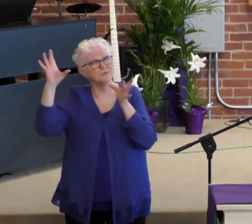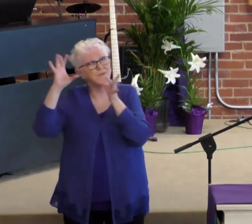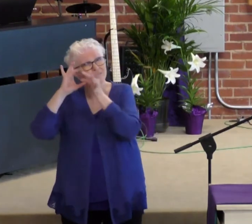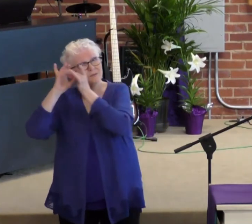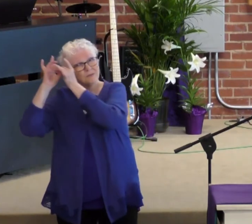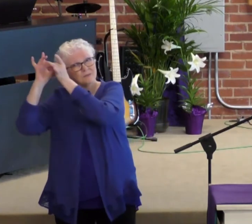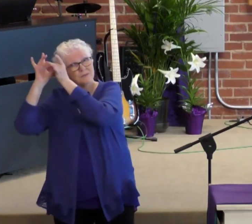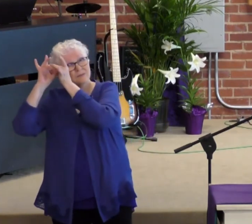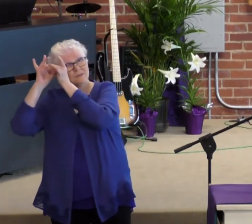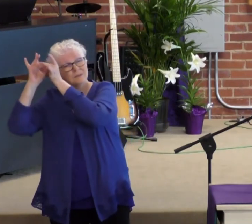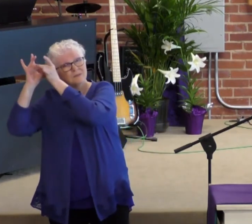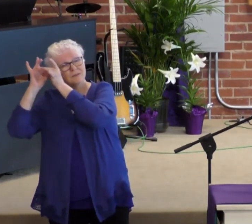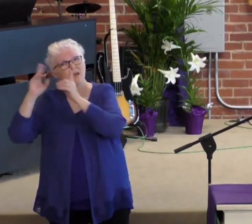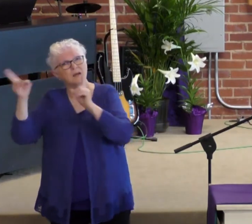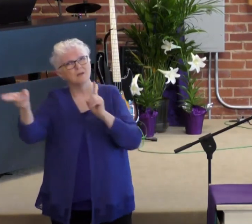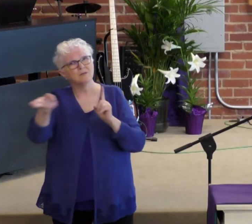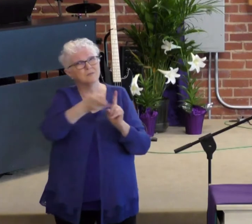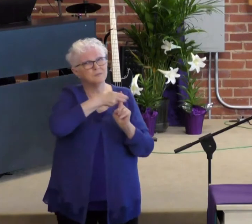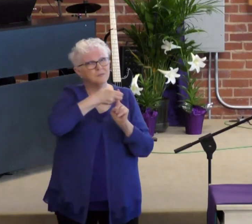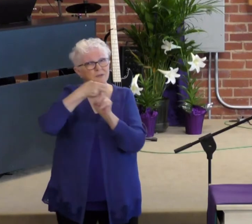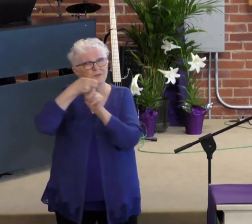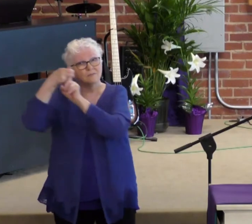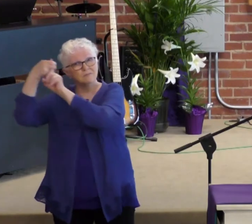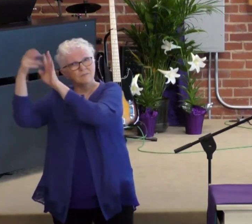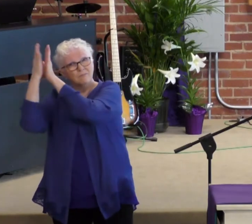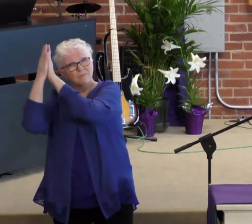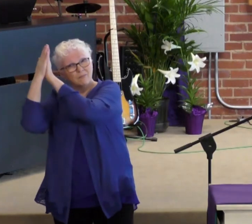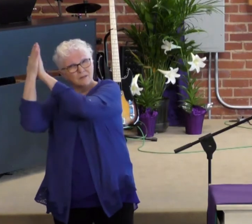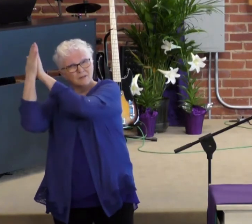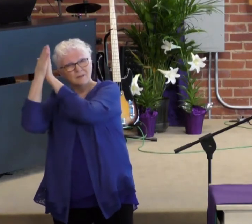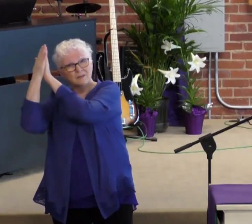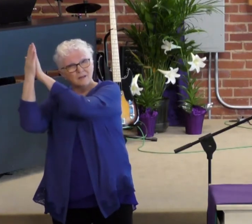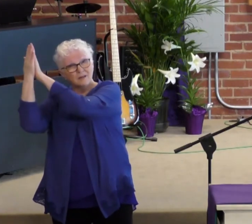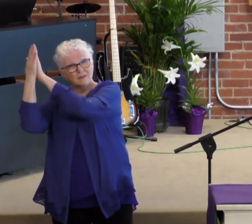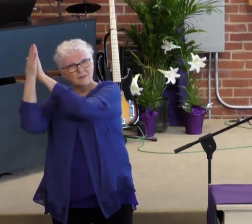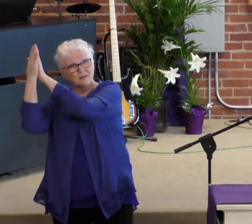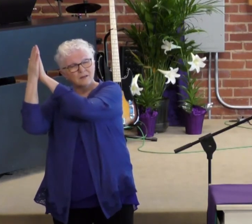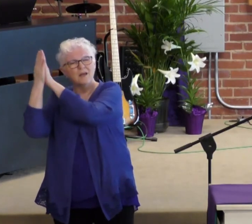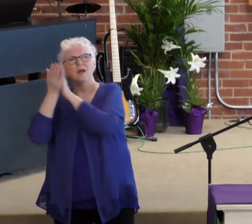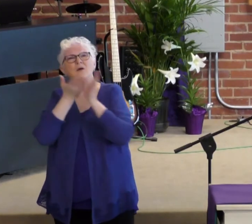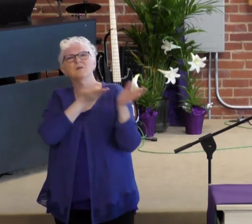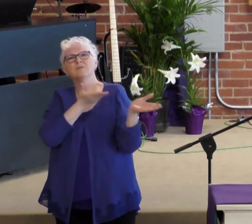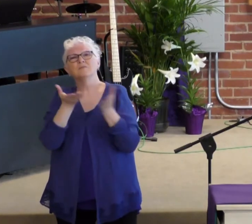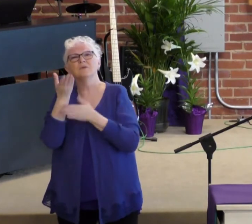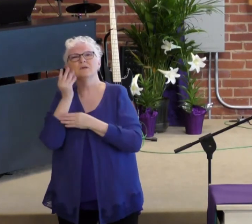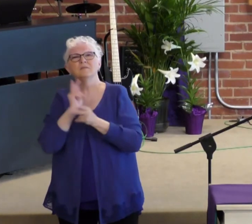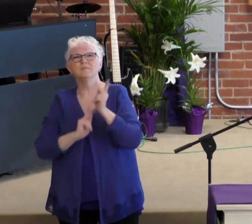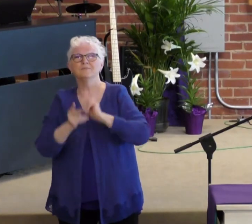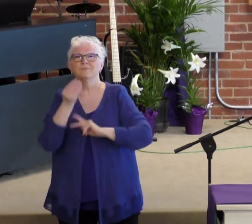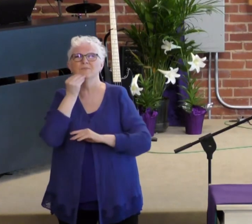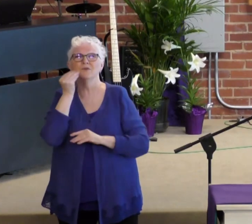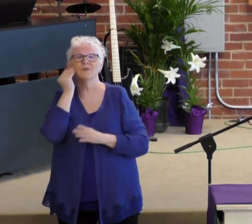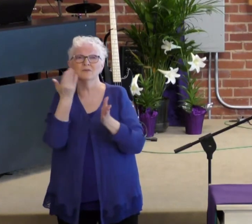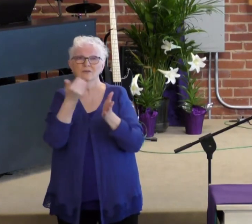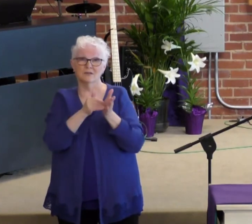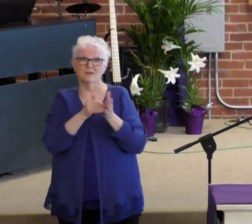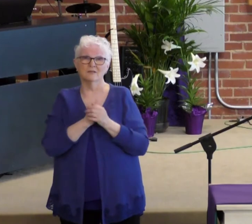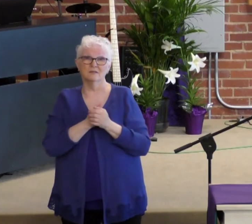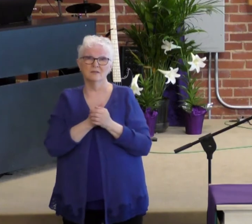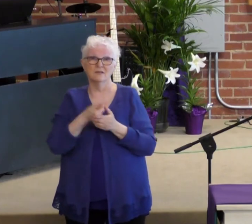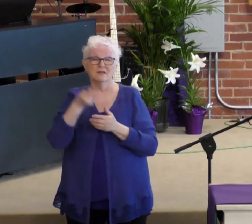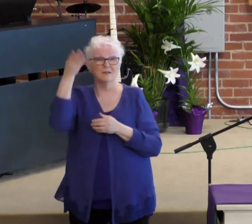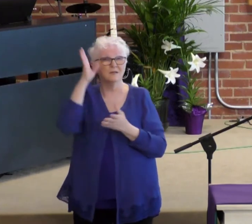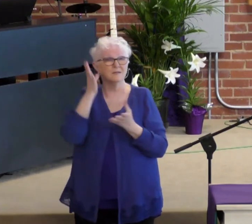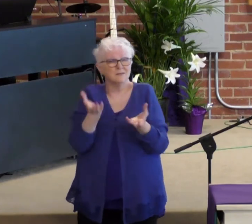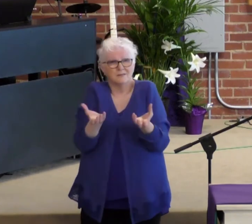Reconcile means bring back together, bring people home again. God does not want to hurt